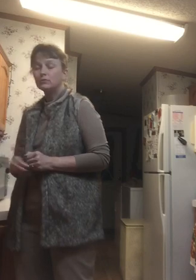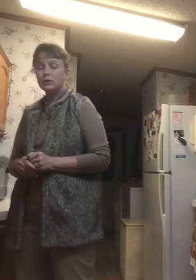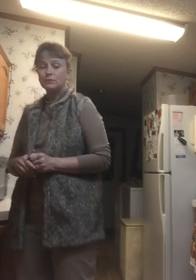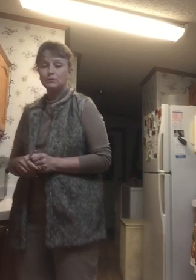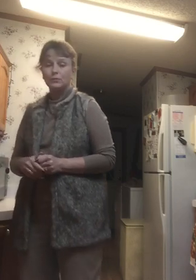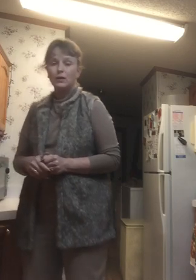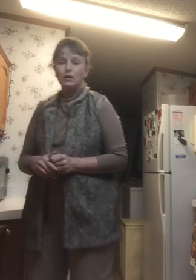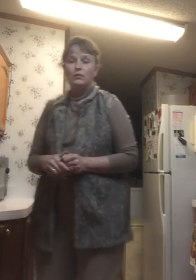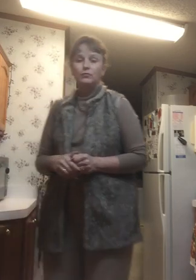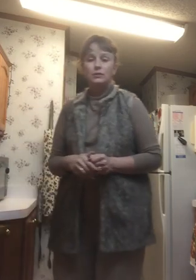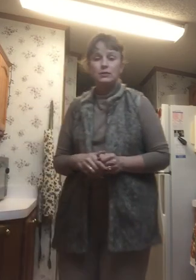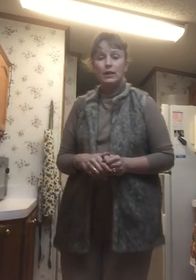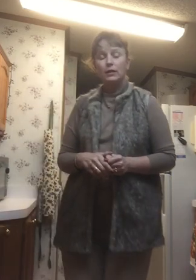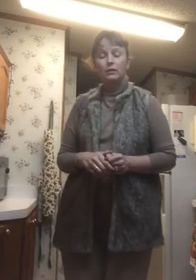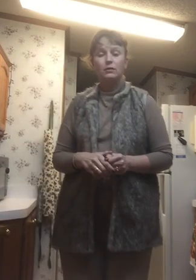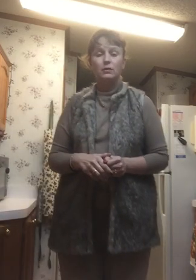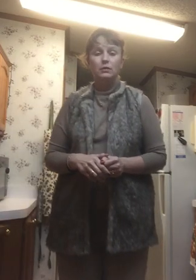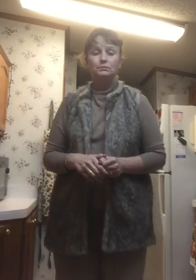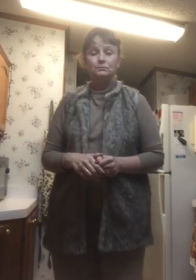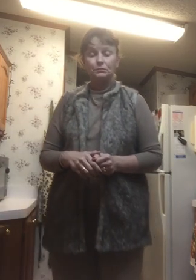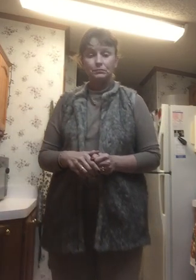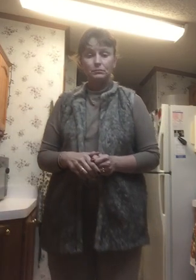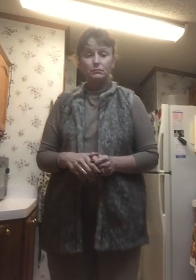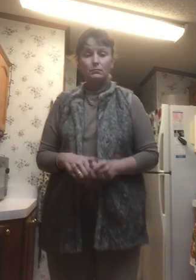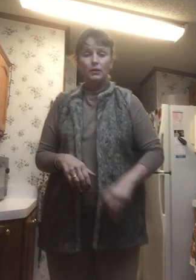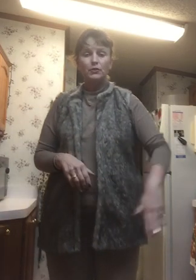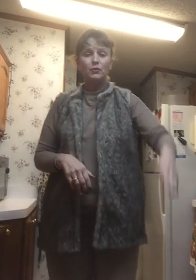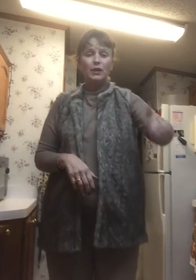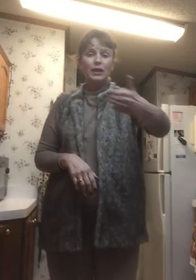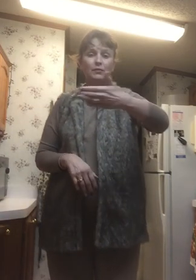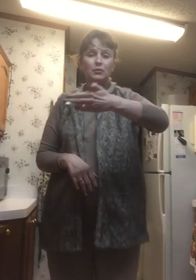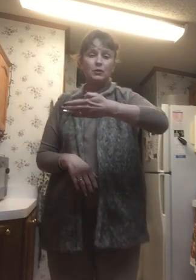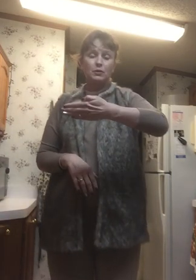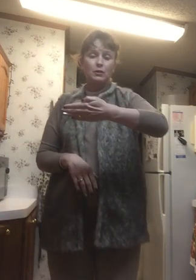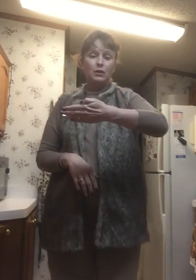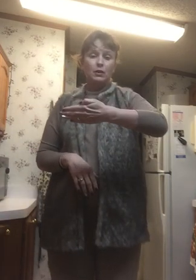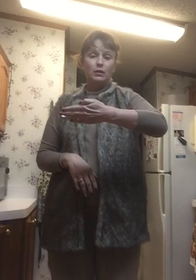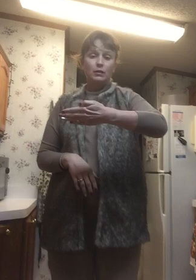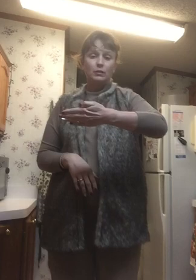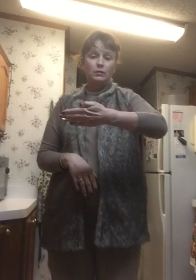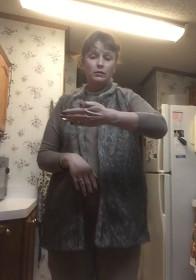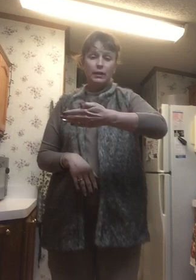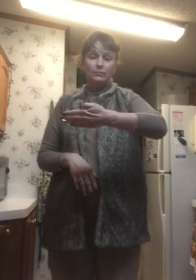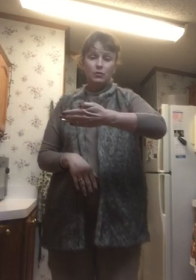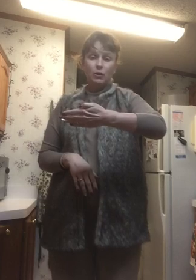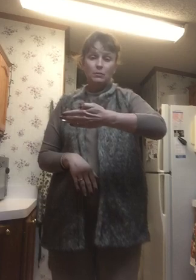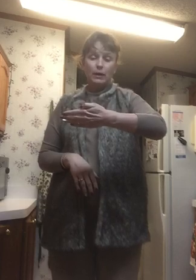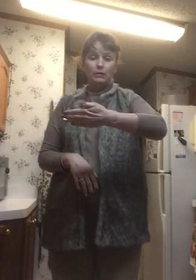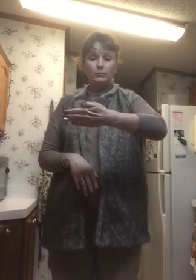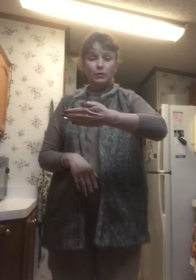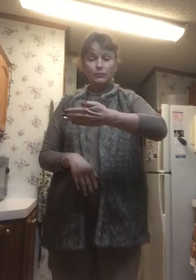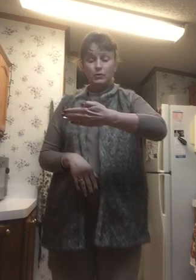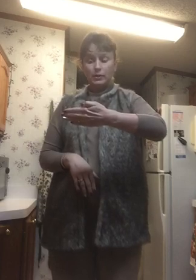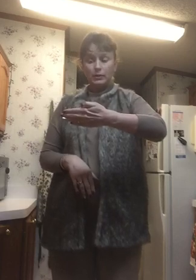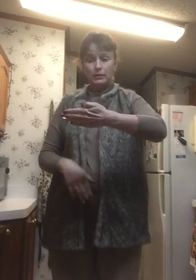Alleluia. For sing, you're going to have your left arm out in front of you like